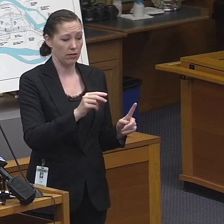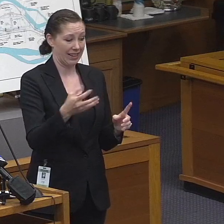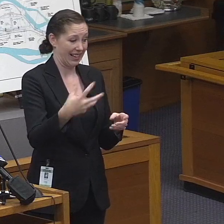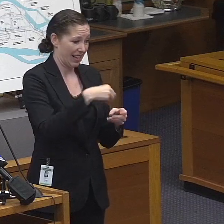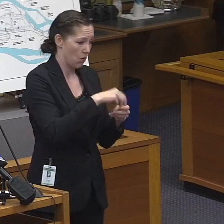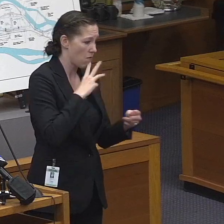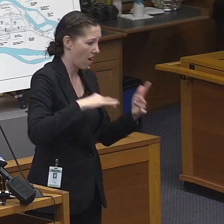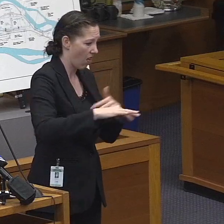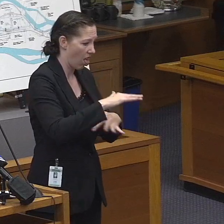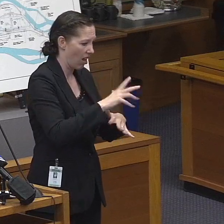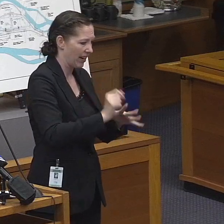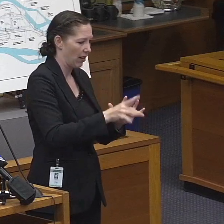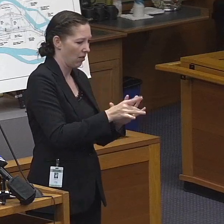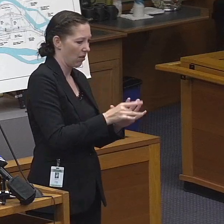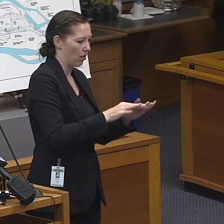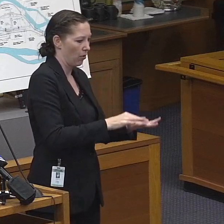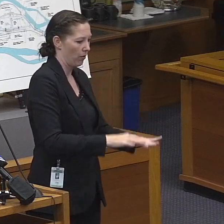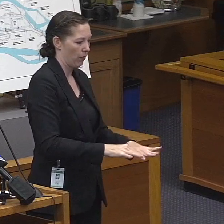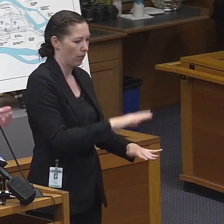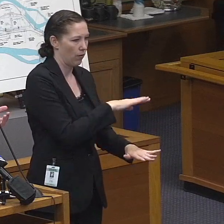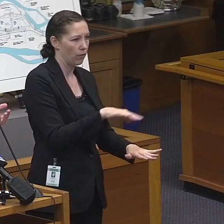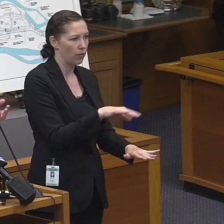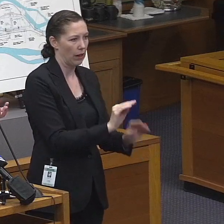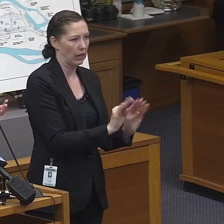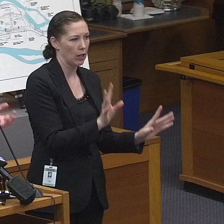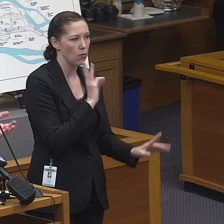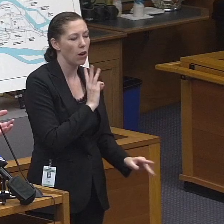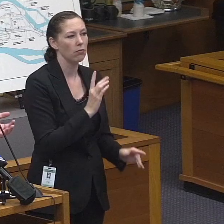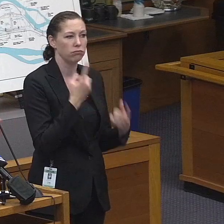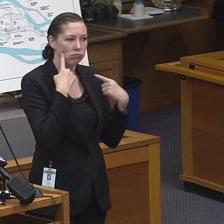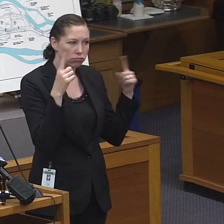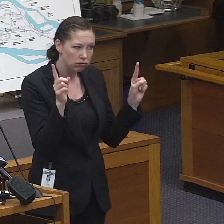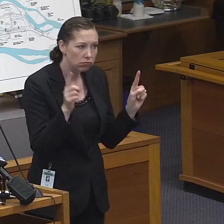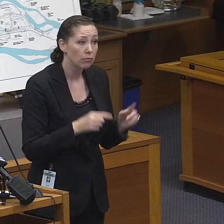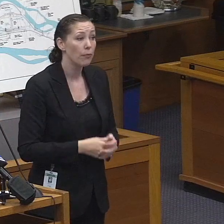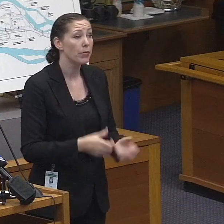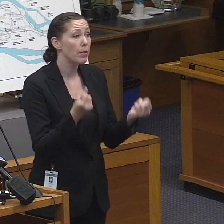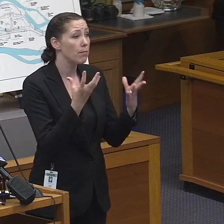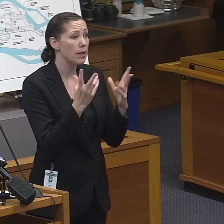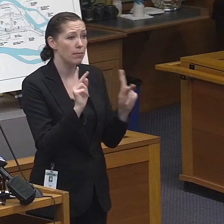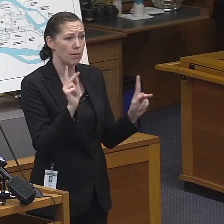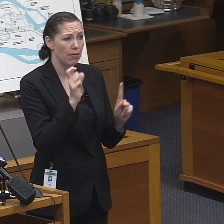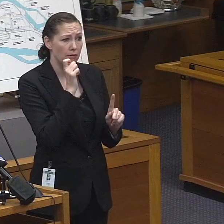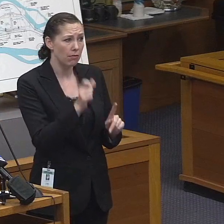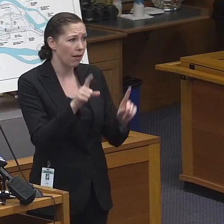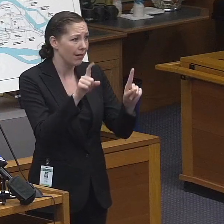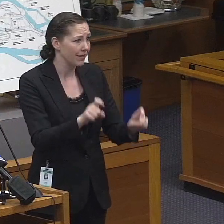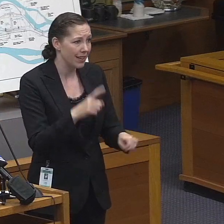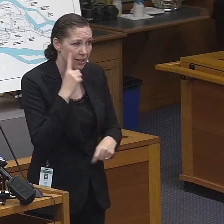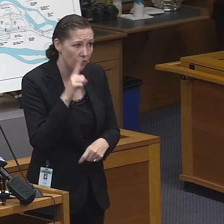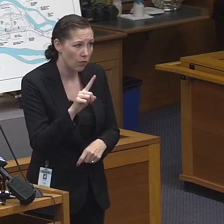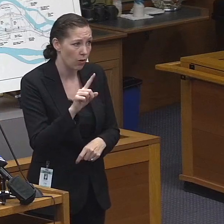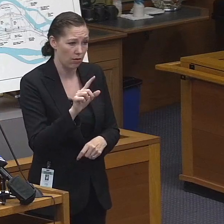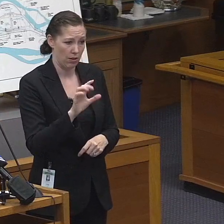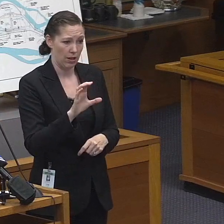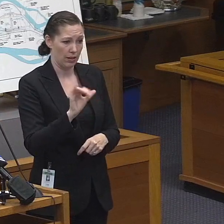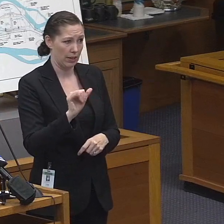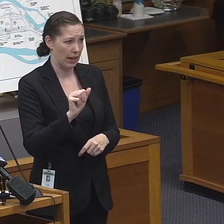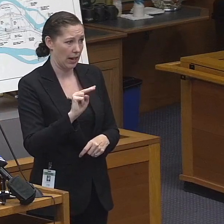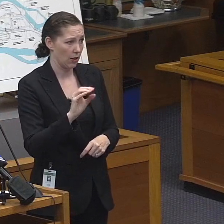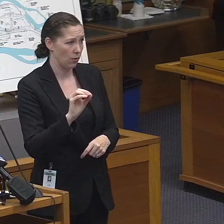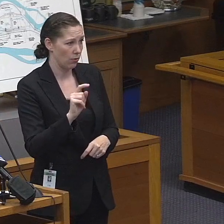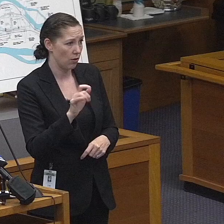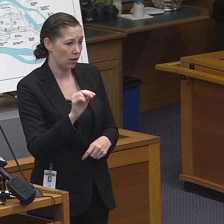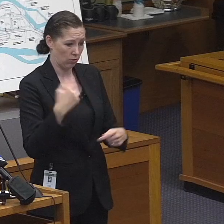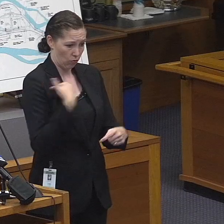people, this is an unregulated contaminant. Most people aren't even testing for this. Salem is being very proactive in trying to test and